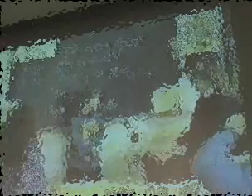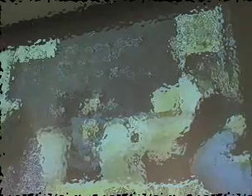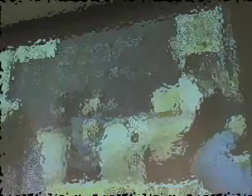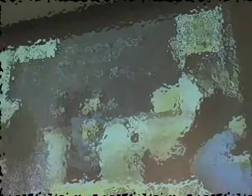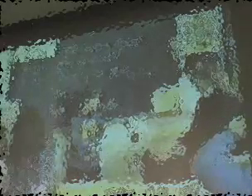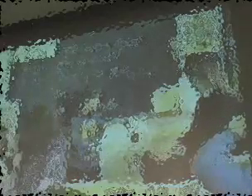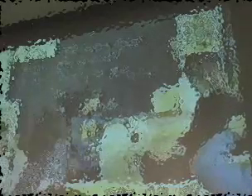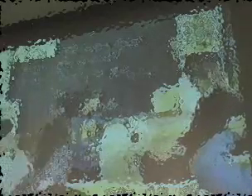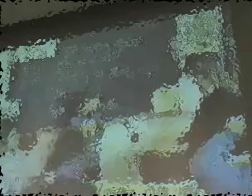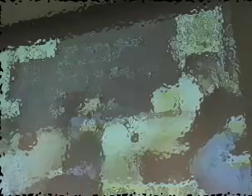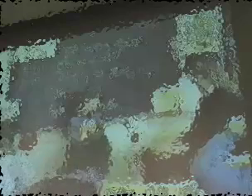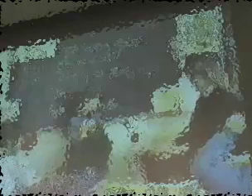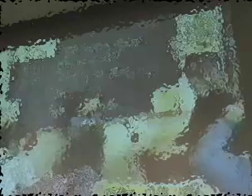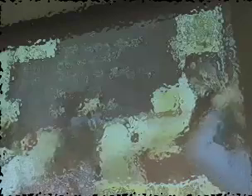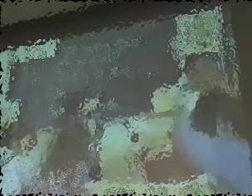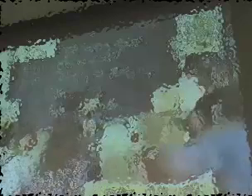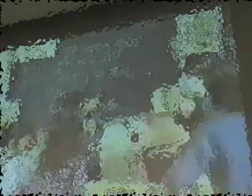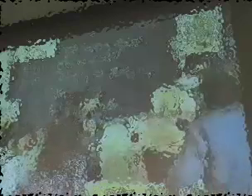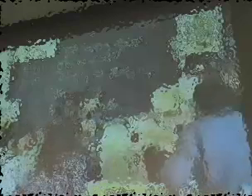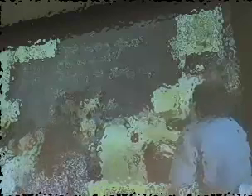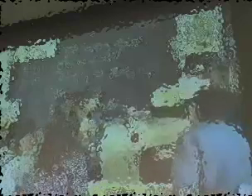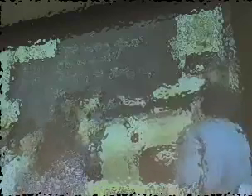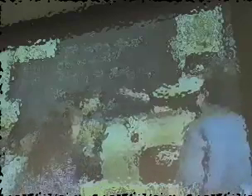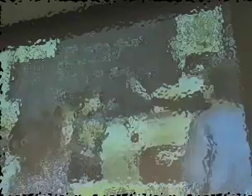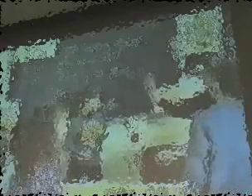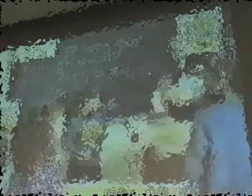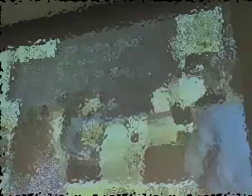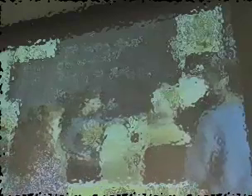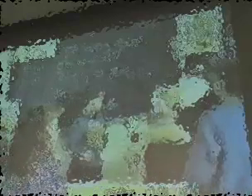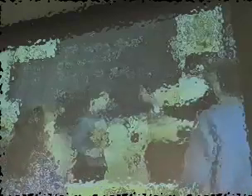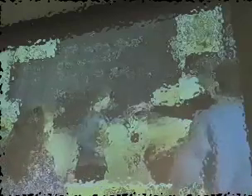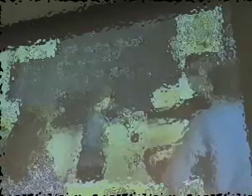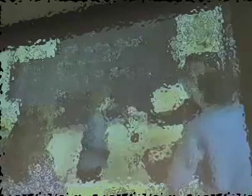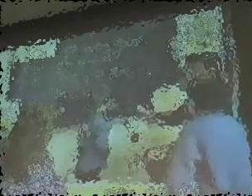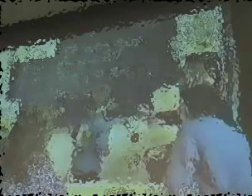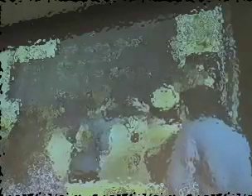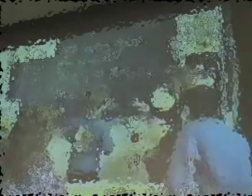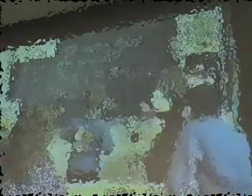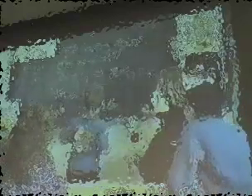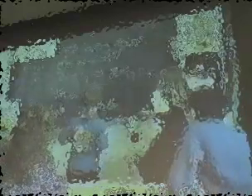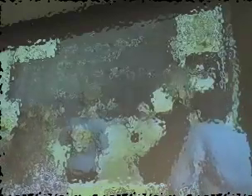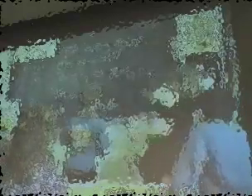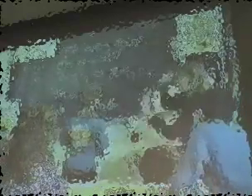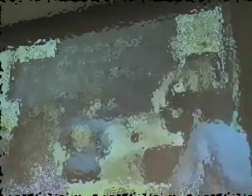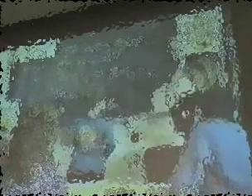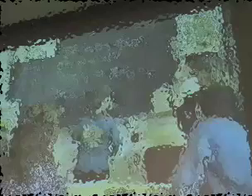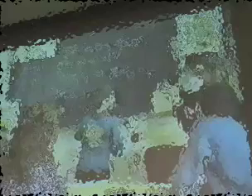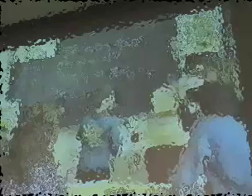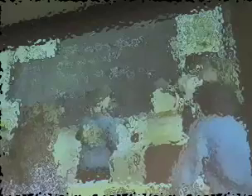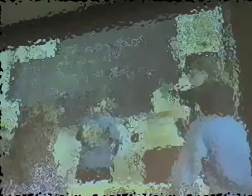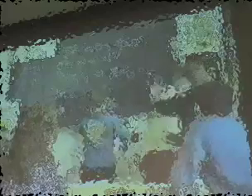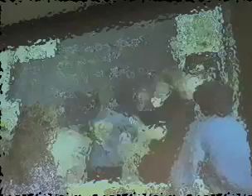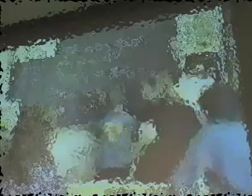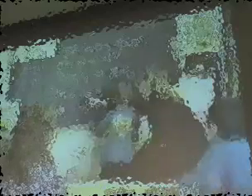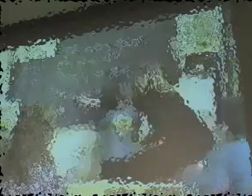What? It's sunny. Very helpful. Hey, it's sunny! For God's